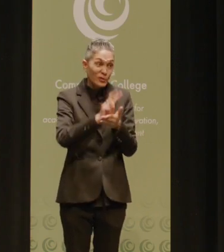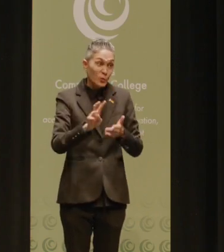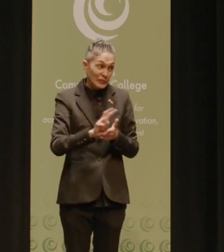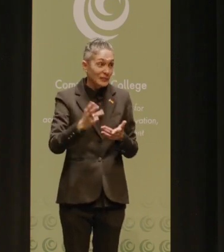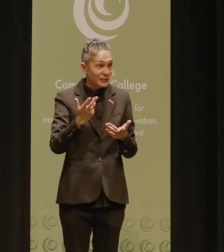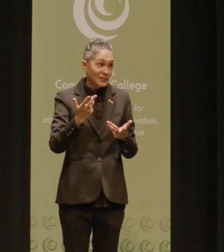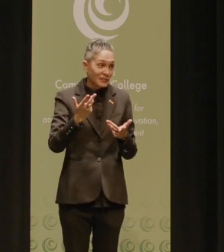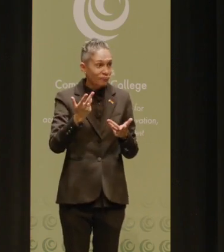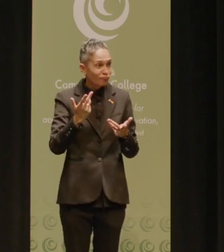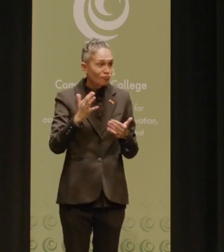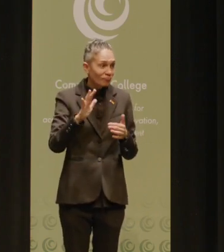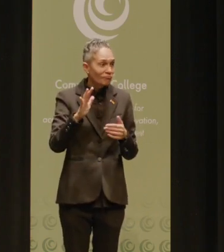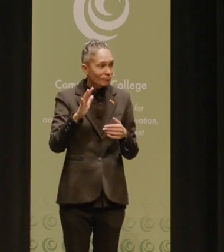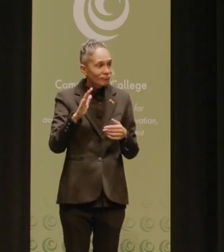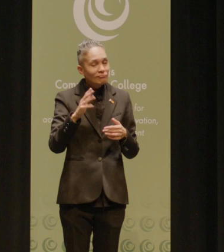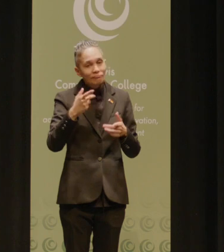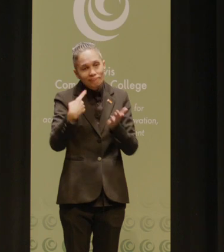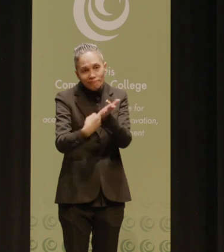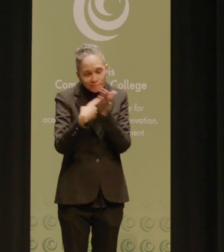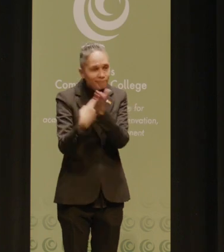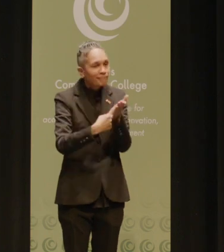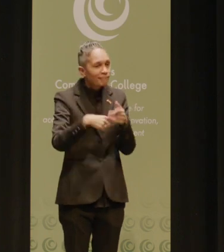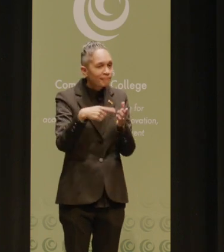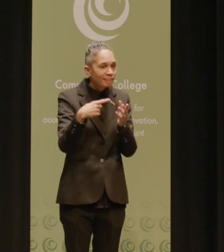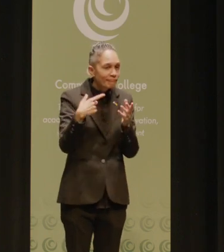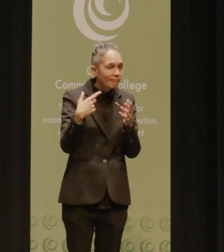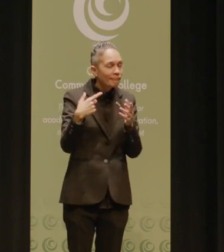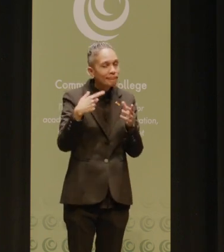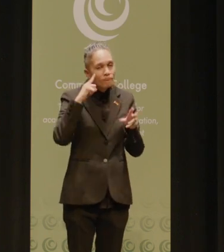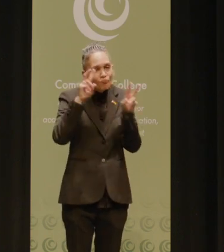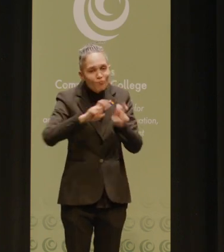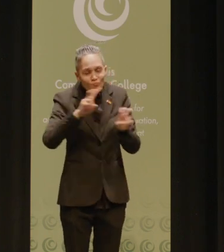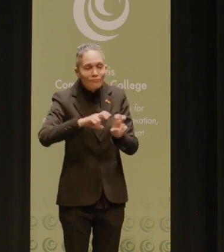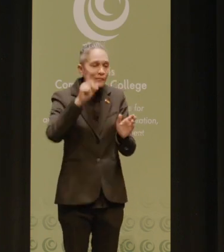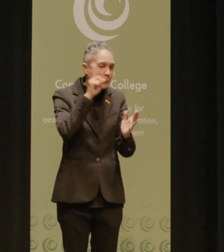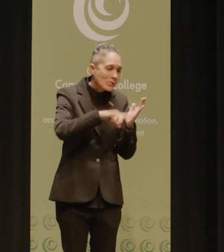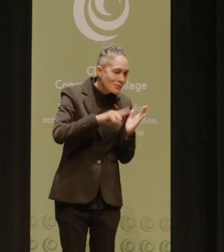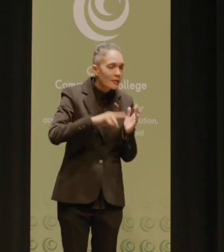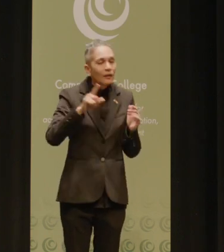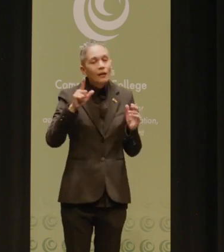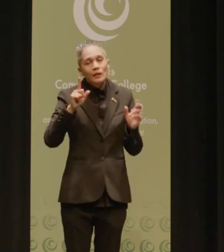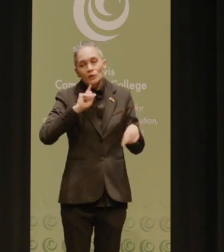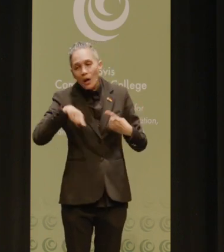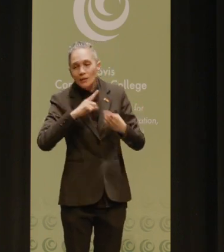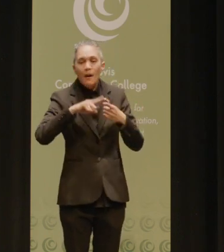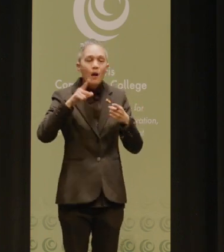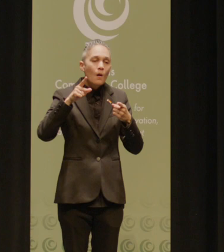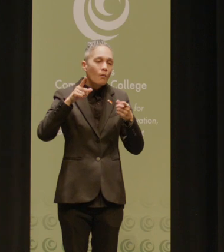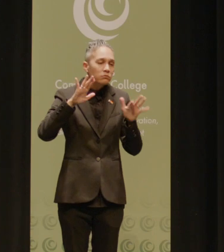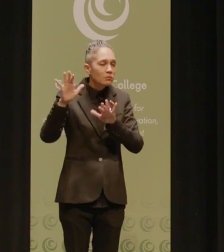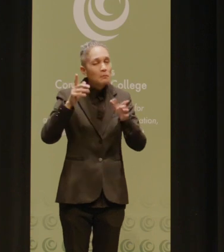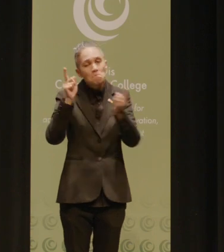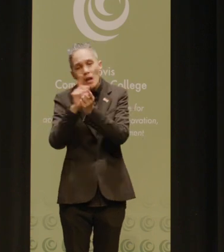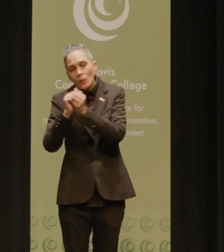and knees, and they cussed and discussed, and they looked at data, and then they talked with management, and